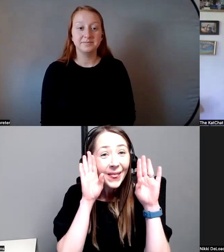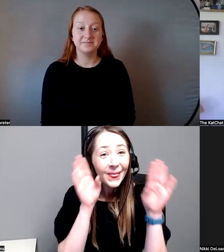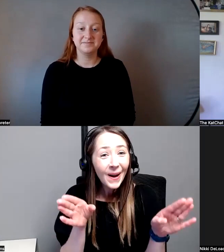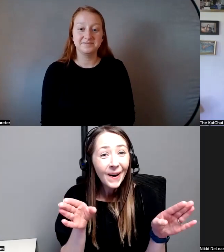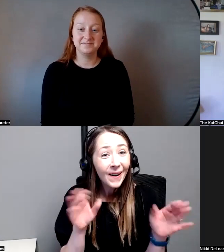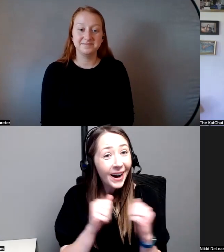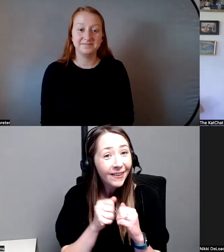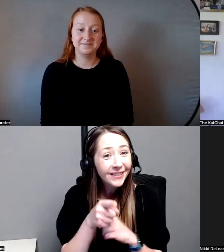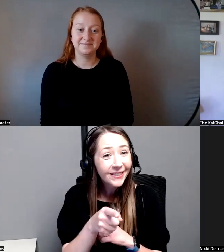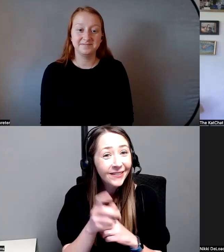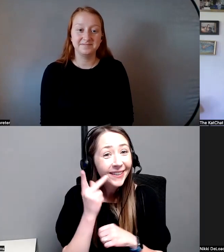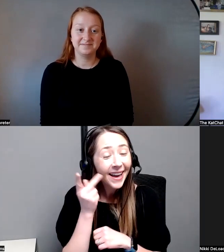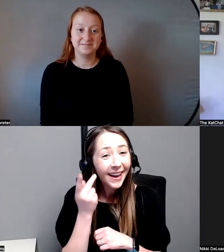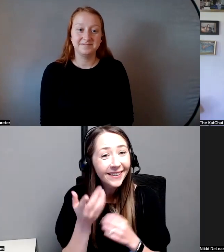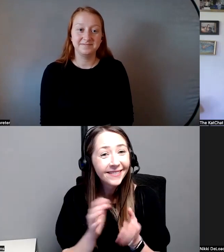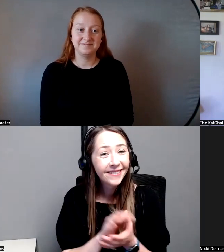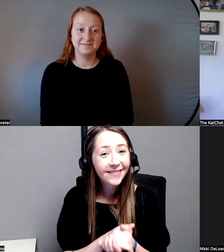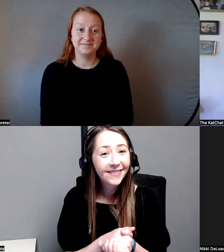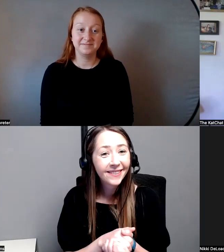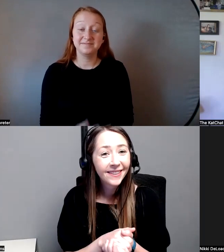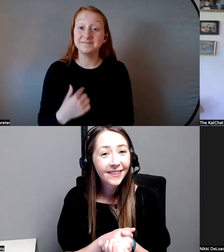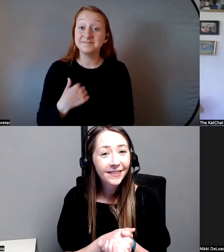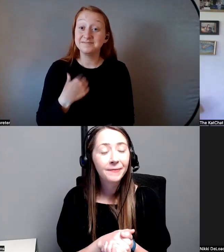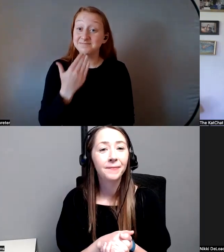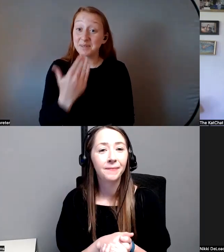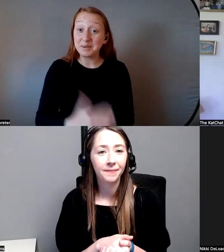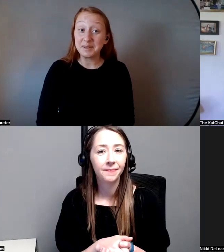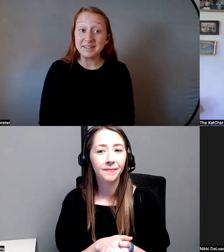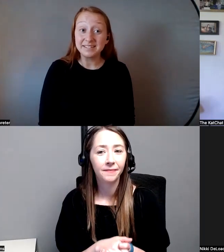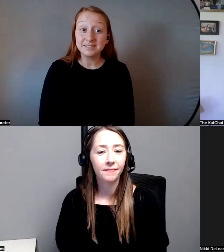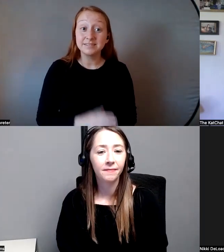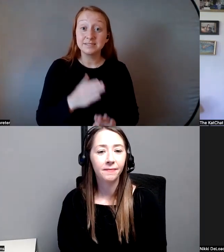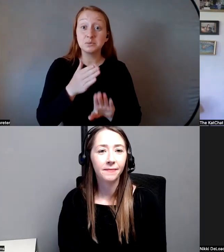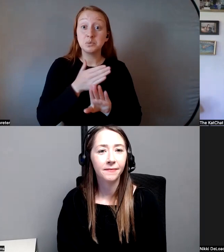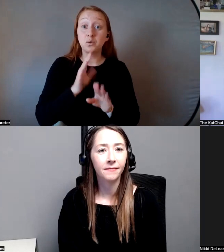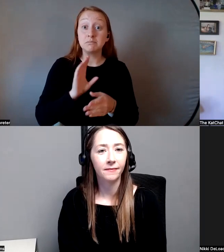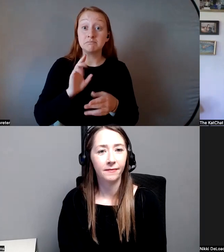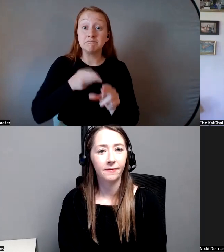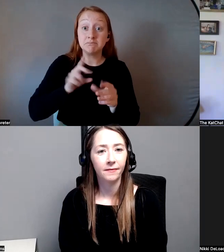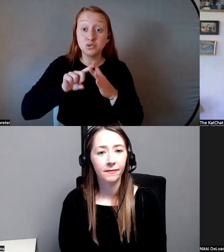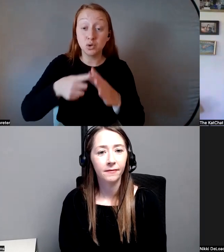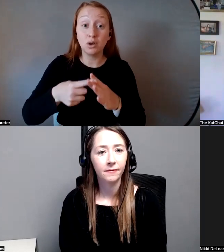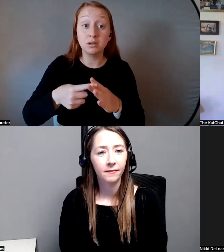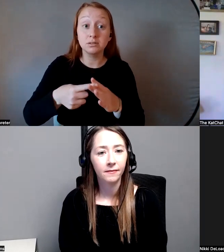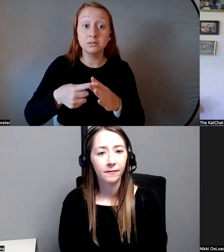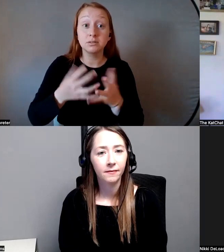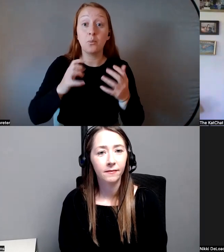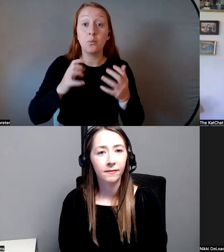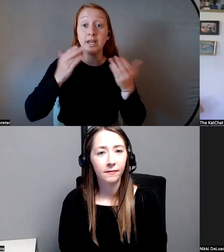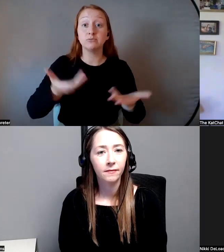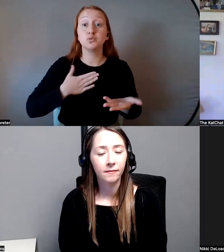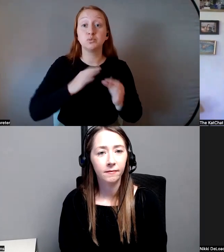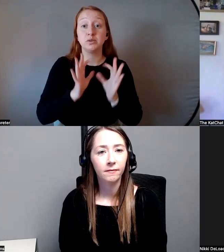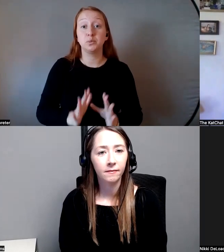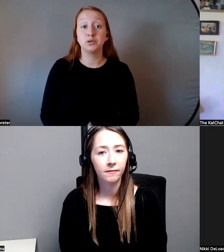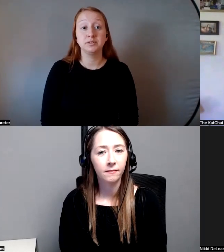Hello, how are you, Kat? I'm doing really good. Before we jump in, I'm going to quickly introduce my